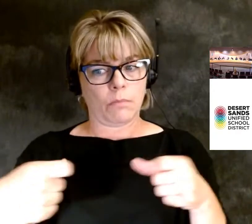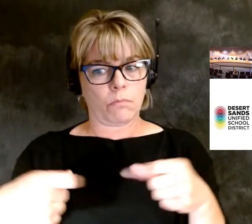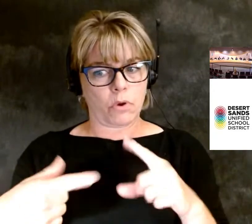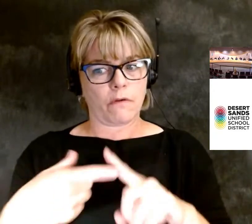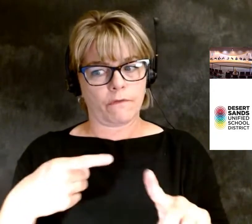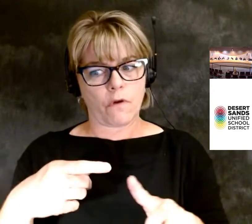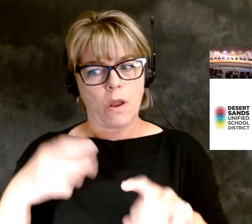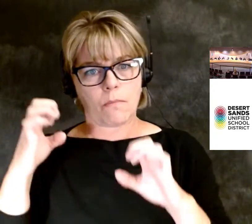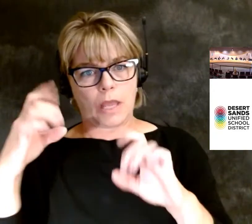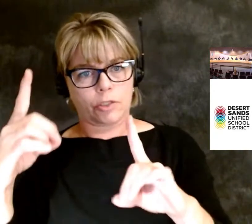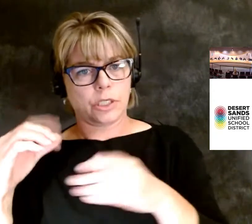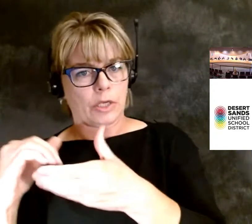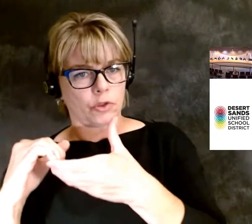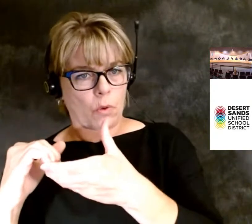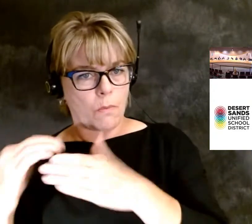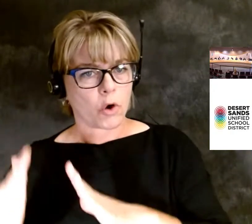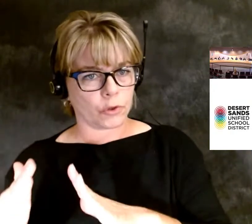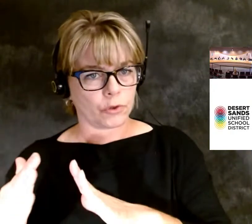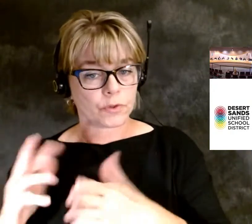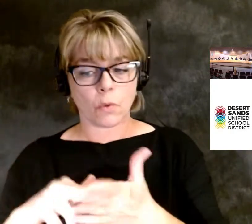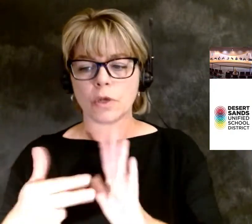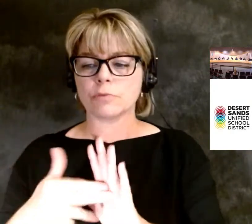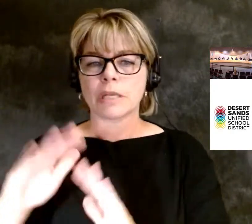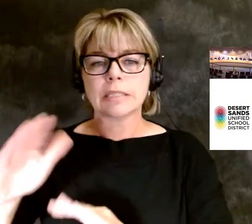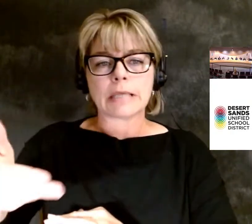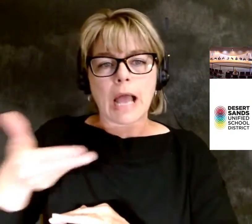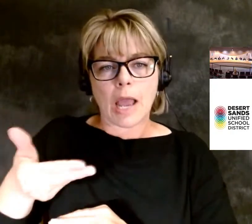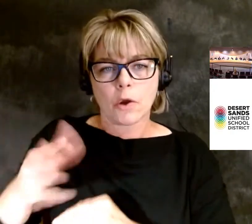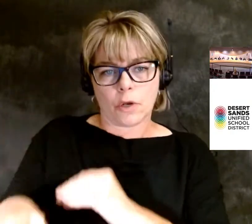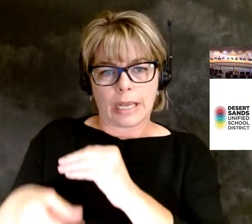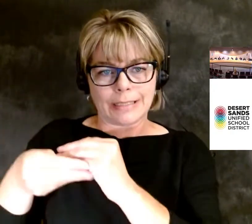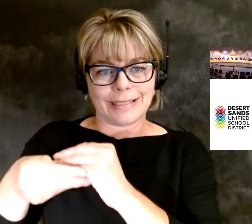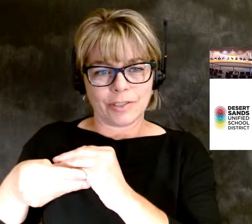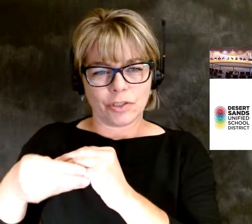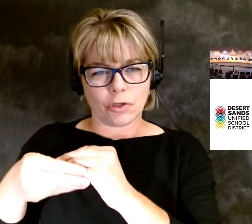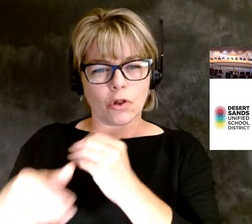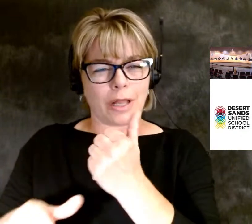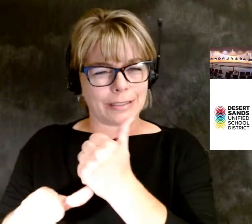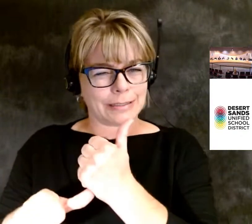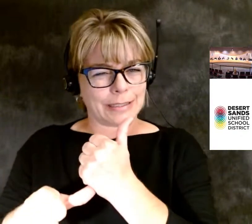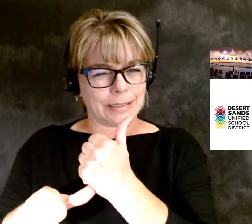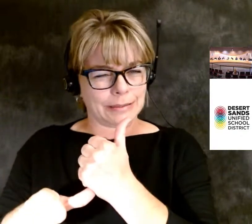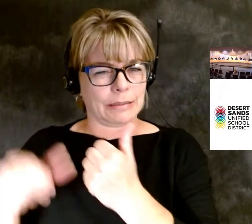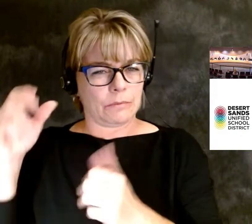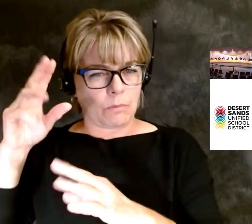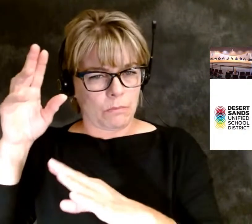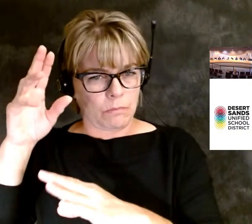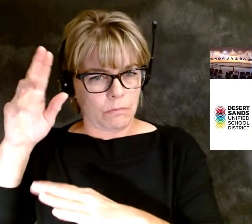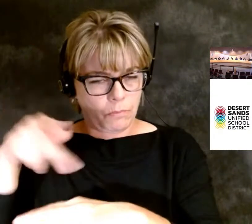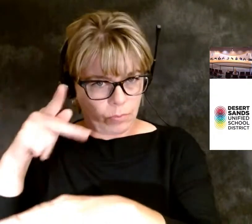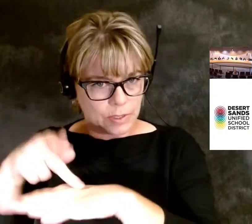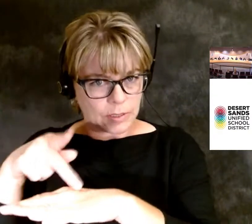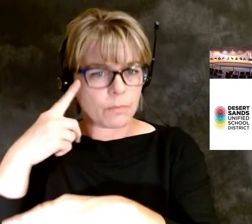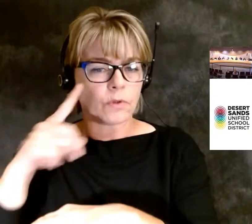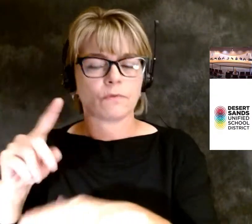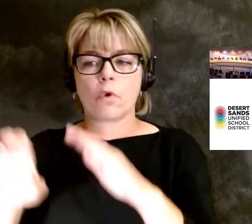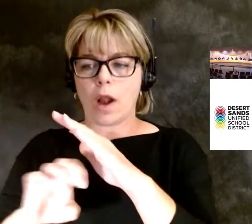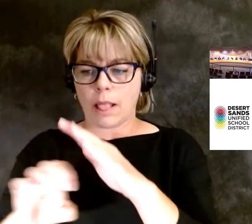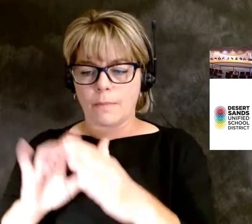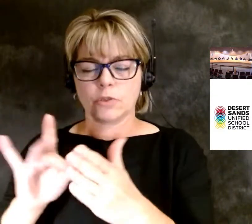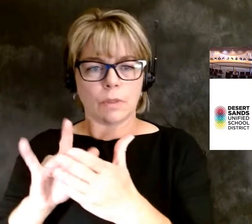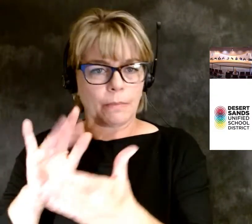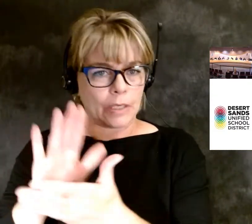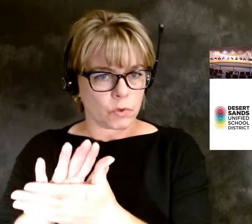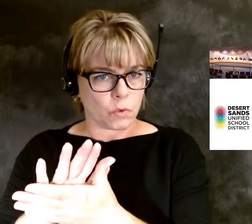This includes hiring additional assistant principals or project teachers for elementary and middle schools, which will help provide positive climate